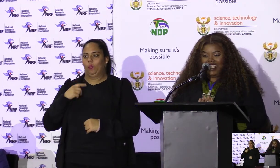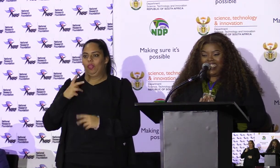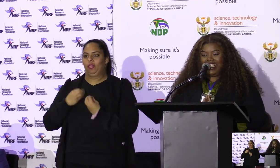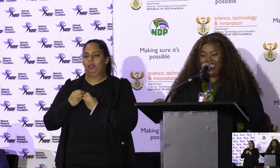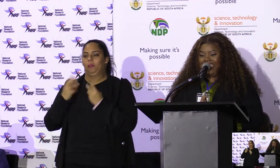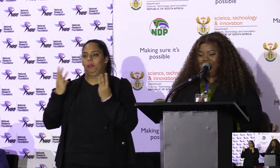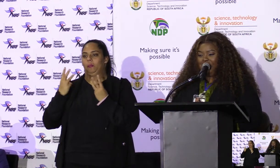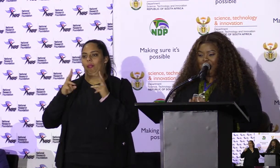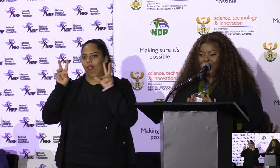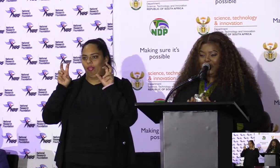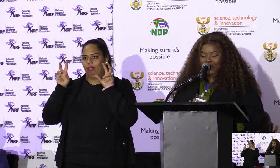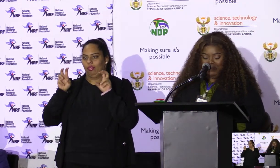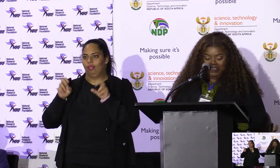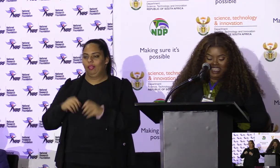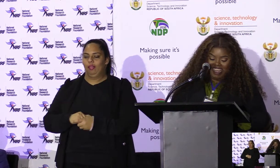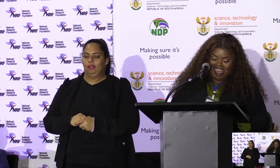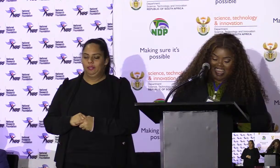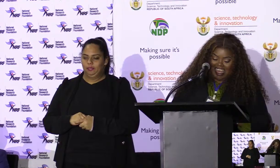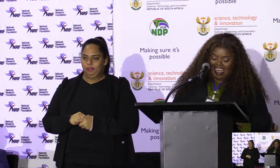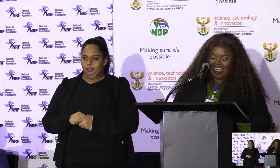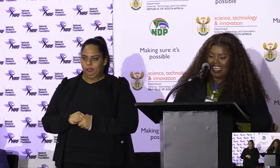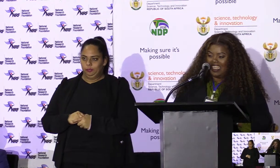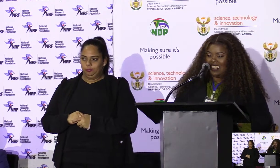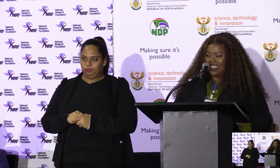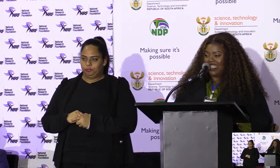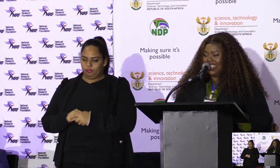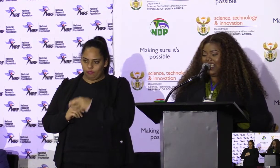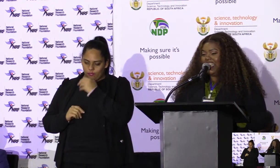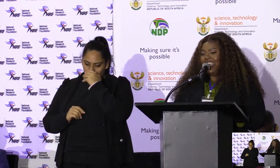titles. It's very sensitive, if you know.